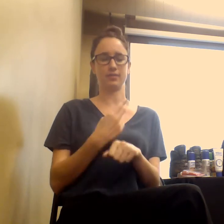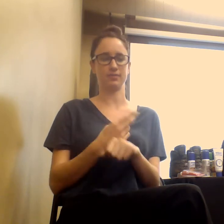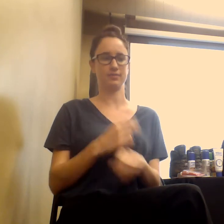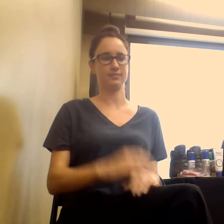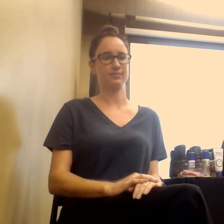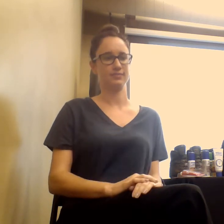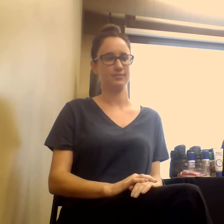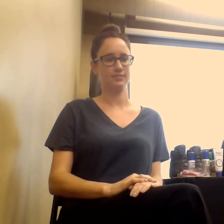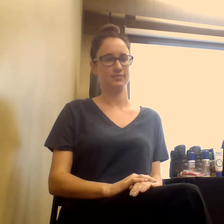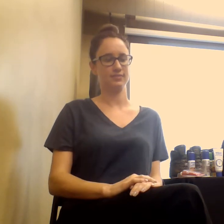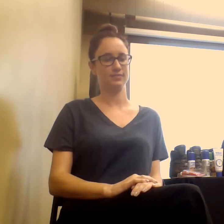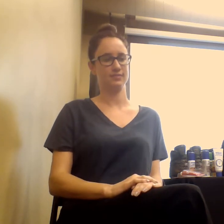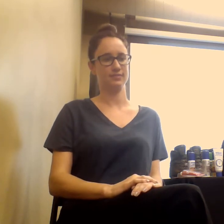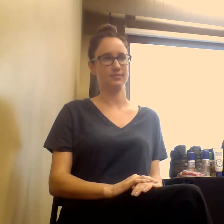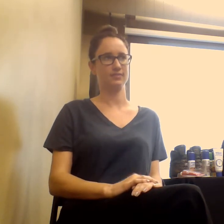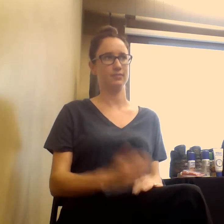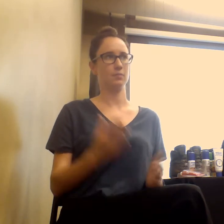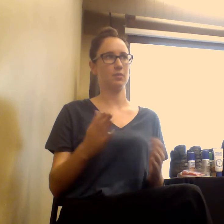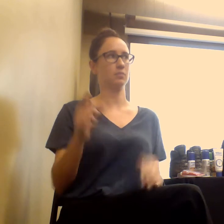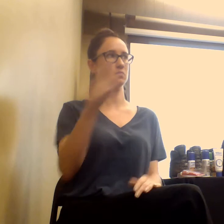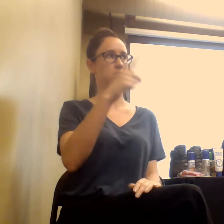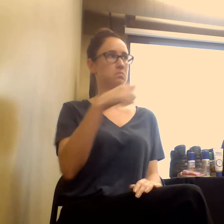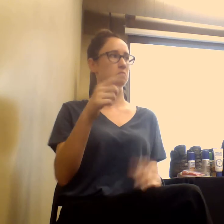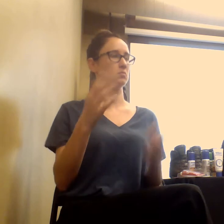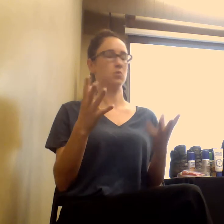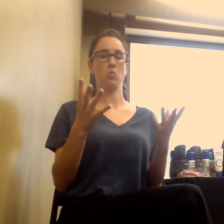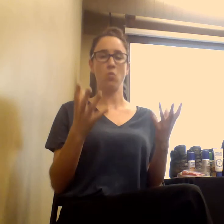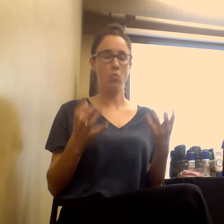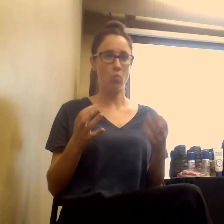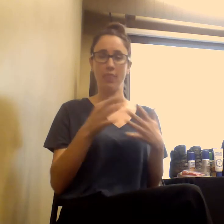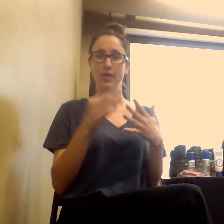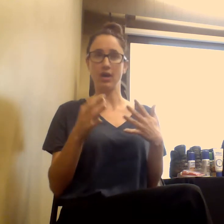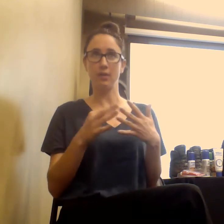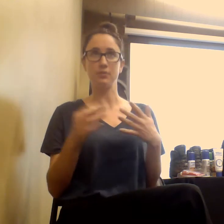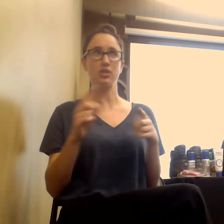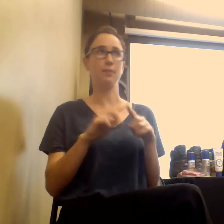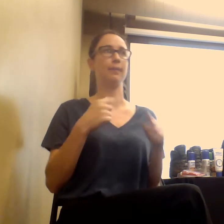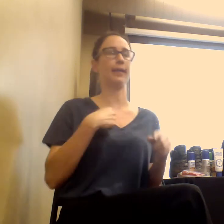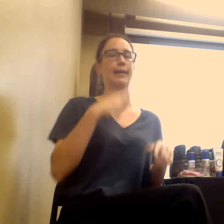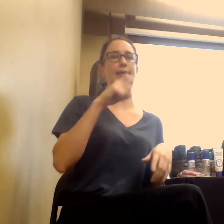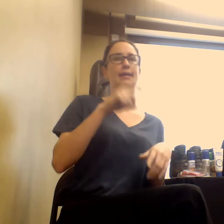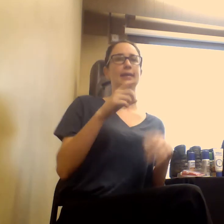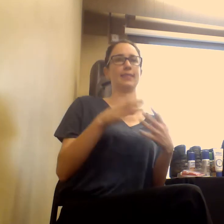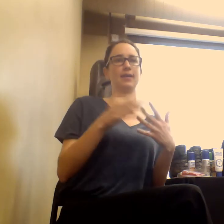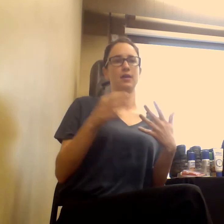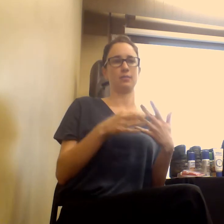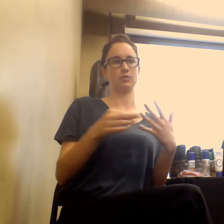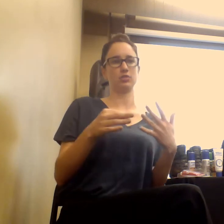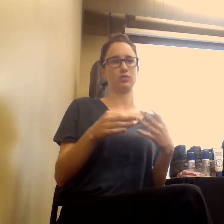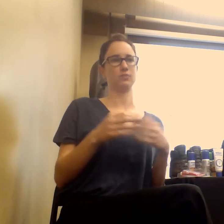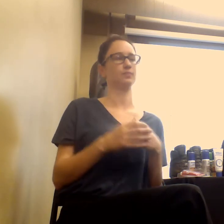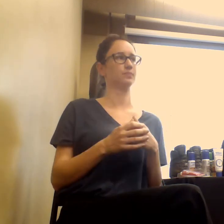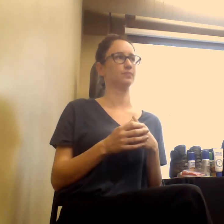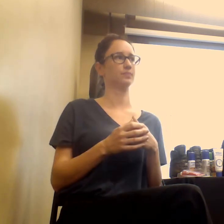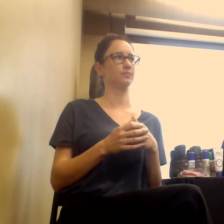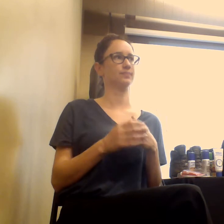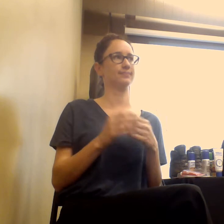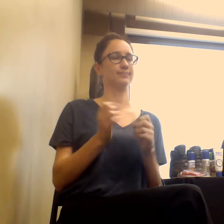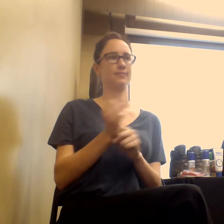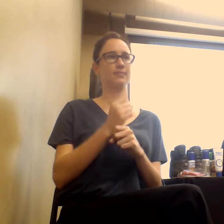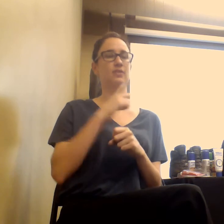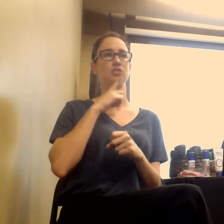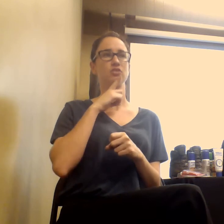don't want to have that option as much as I need that option. So as you're picking a boot, just make sure you think about what am I going to use it